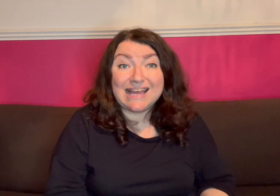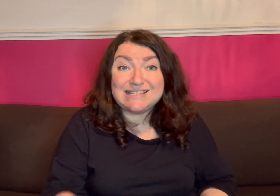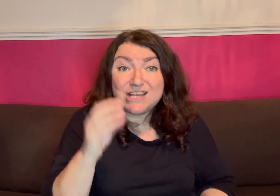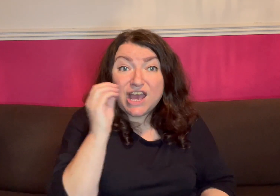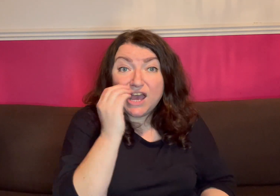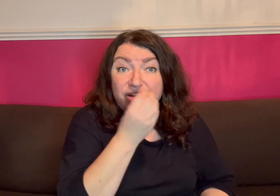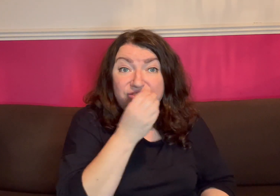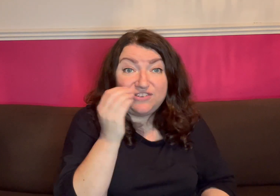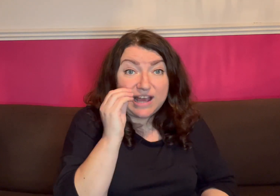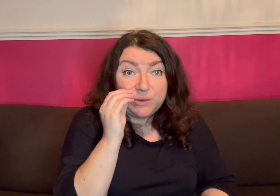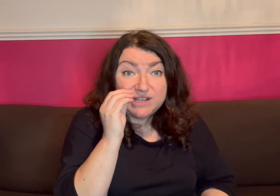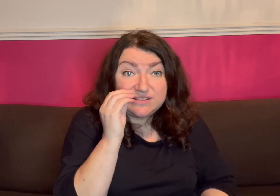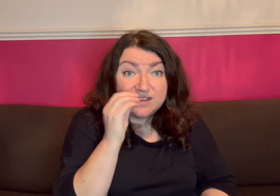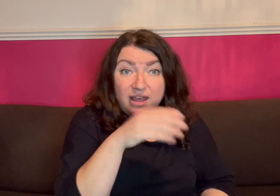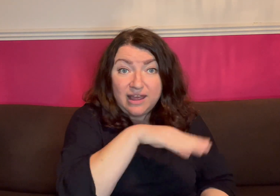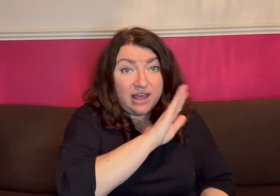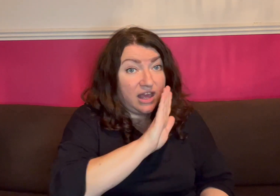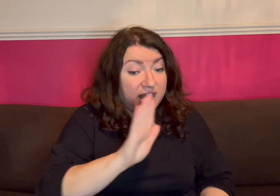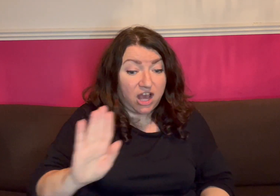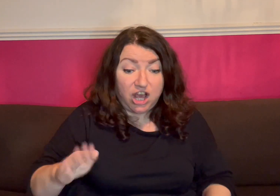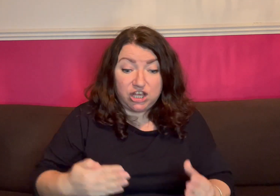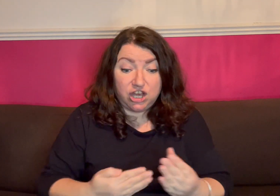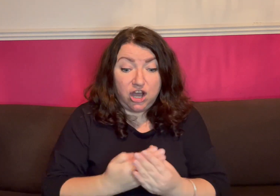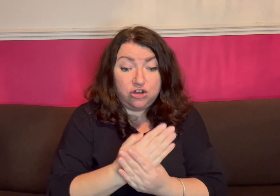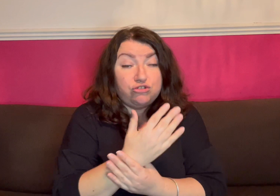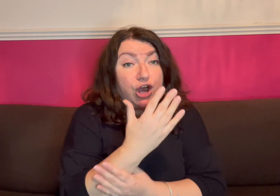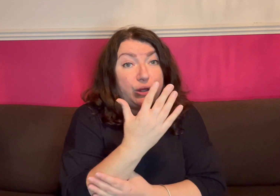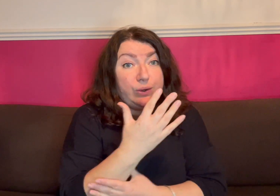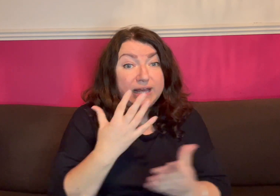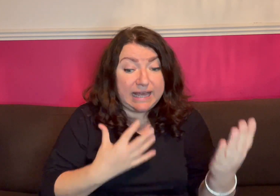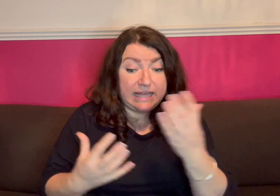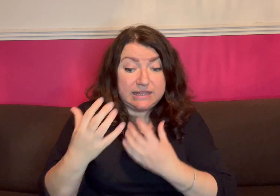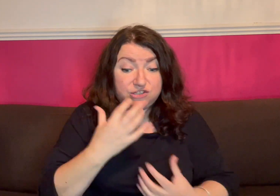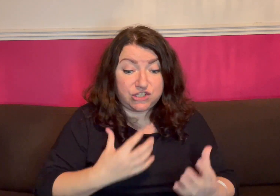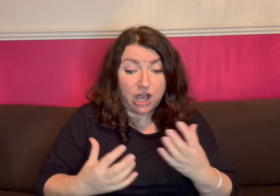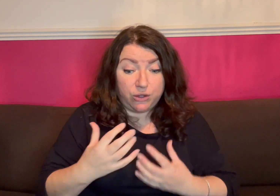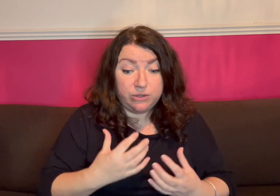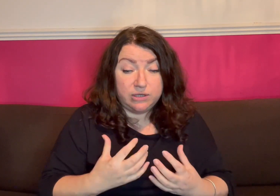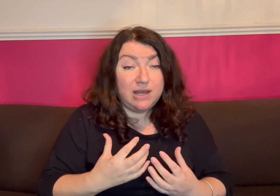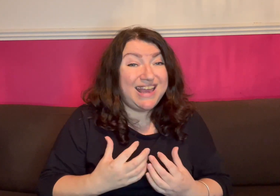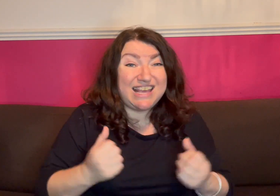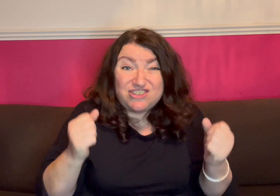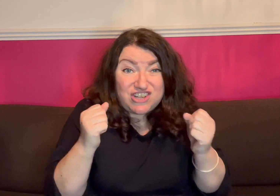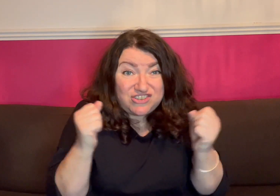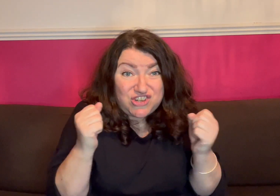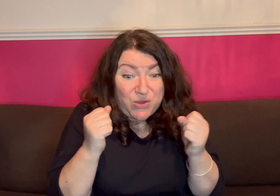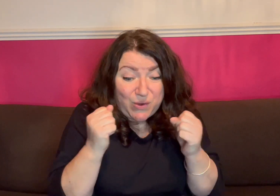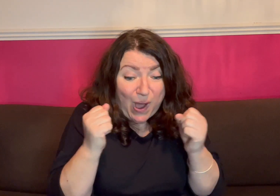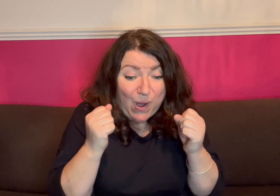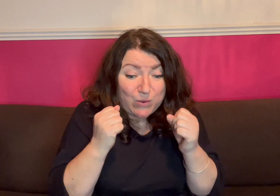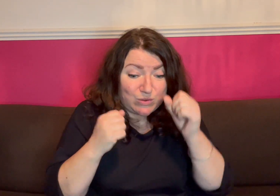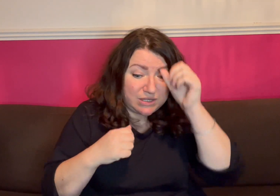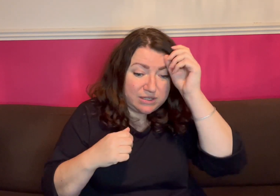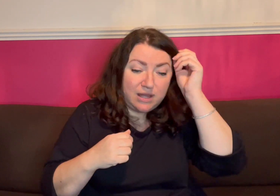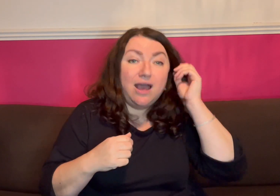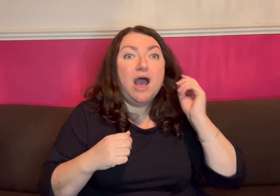And flowers can't grow in the snow. It's just too cold.